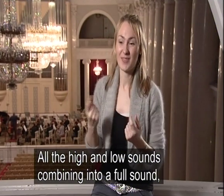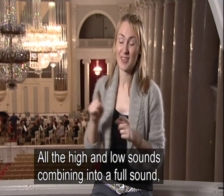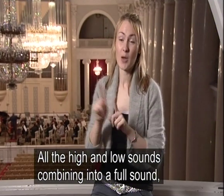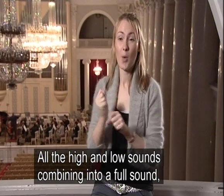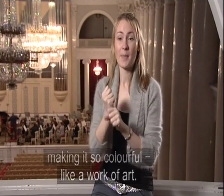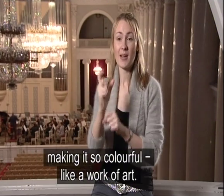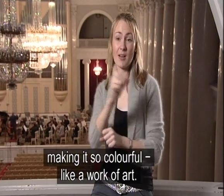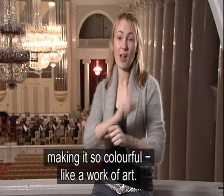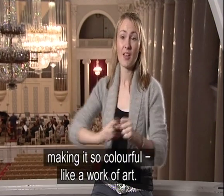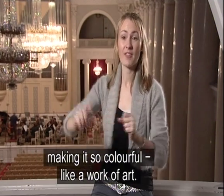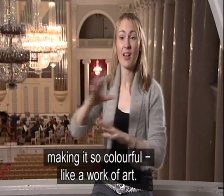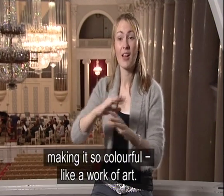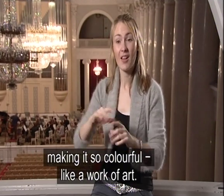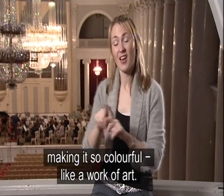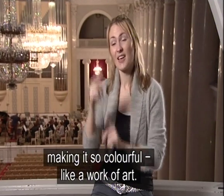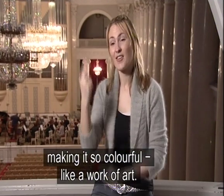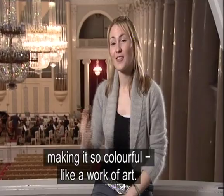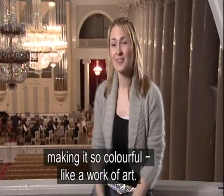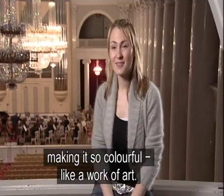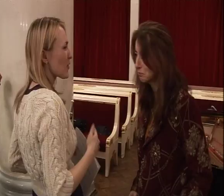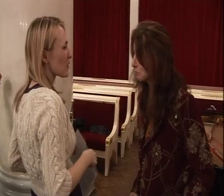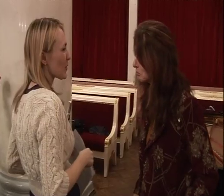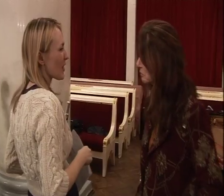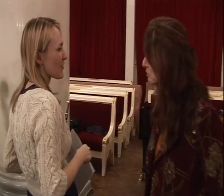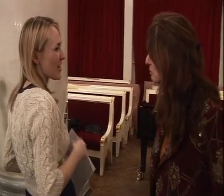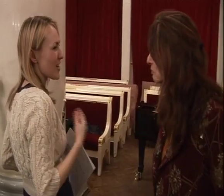so colourful, like a work of art.